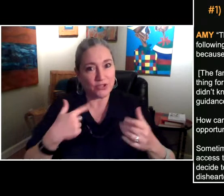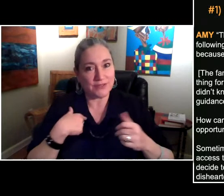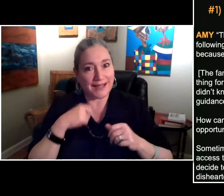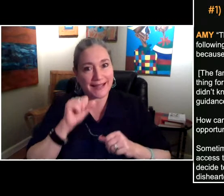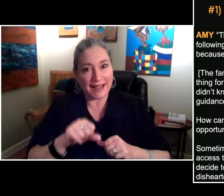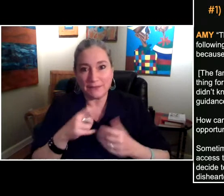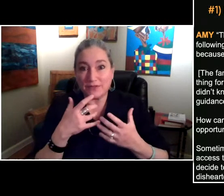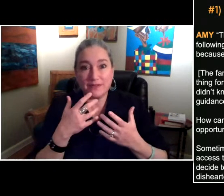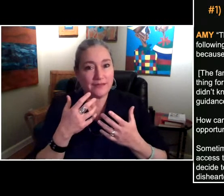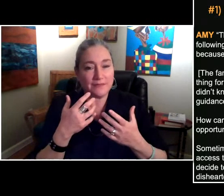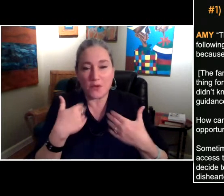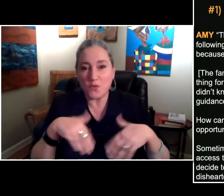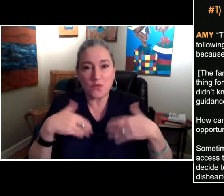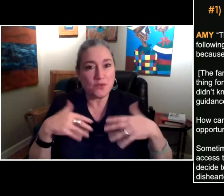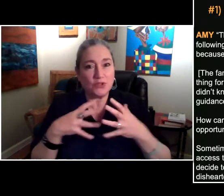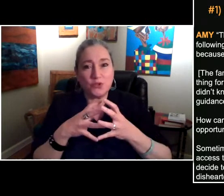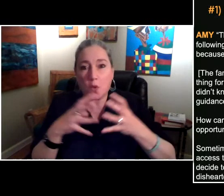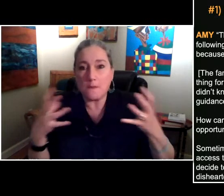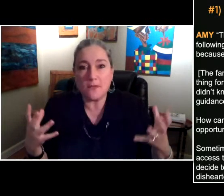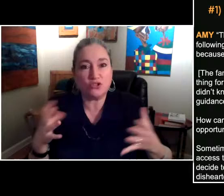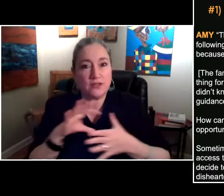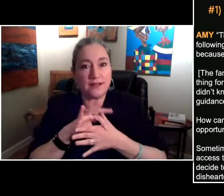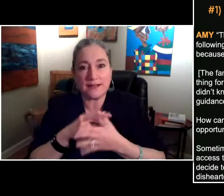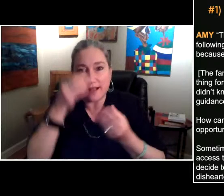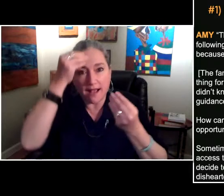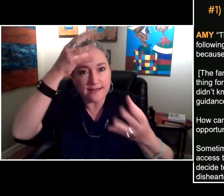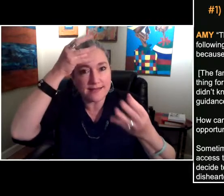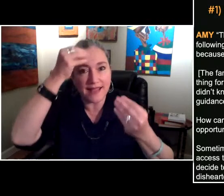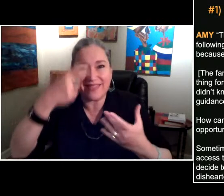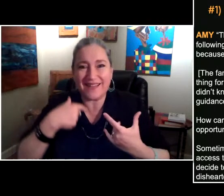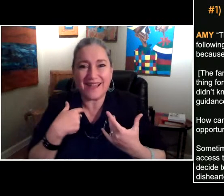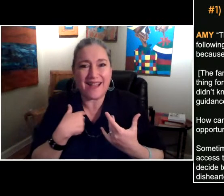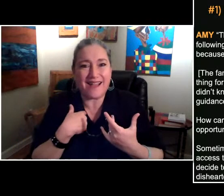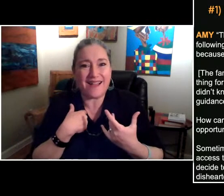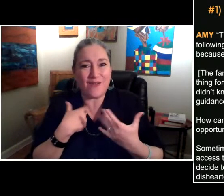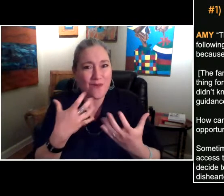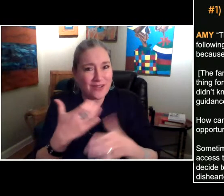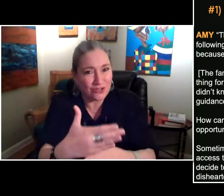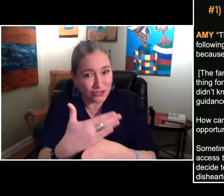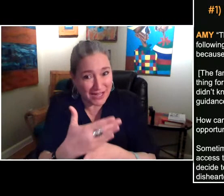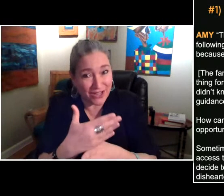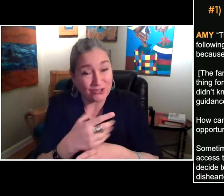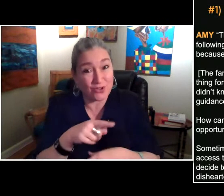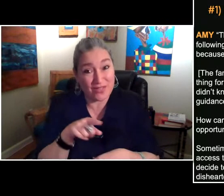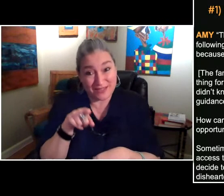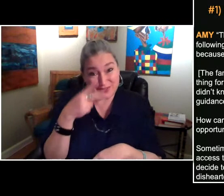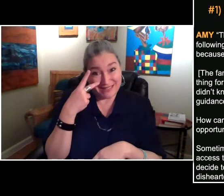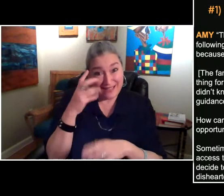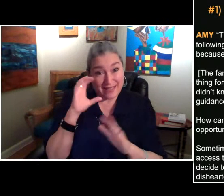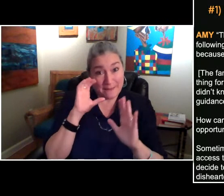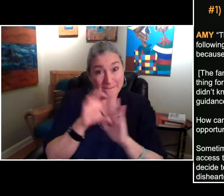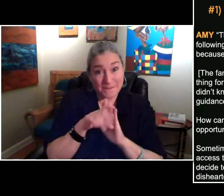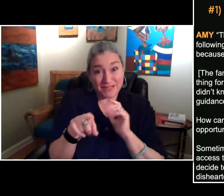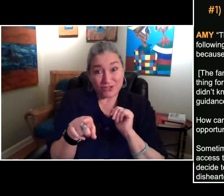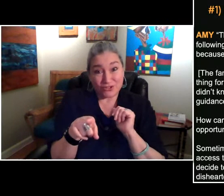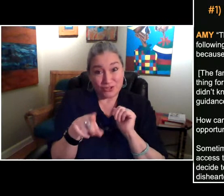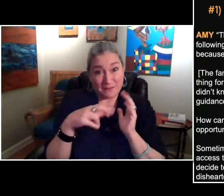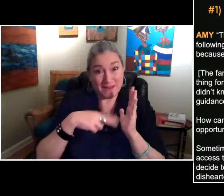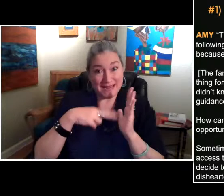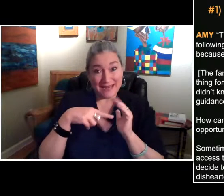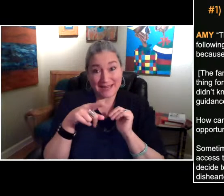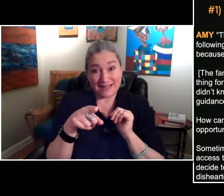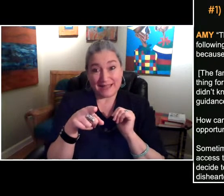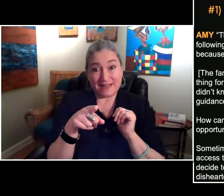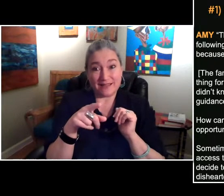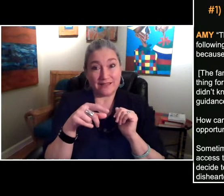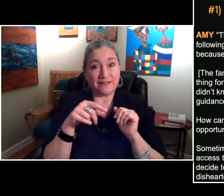bit here because I will try to be as brief as I can and summarize this, but there's just so much rich content in this art that I